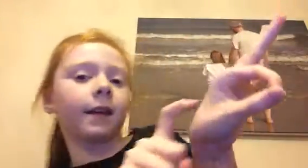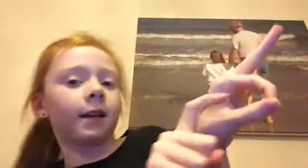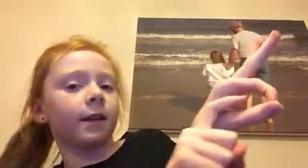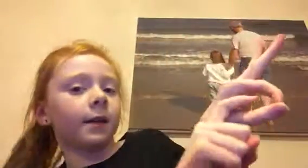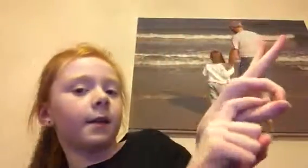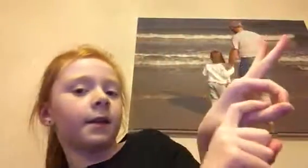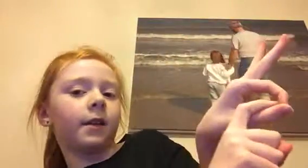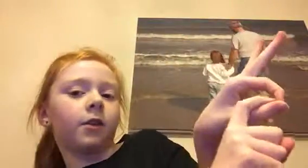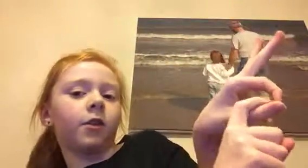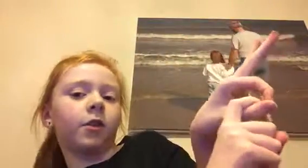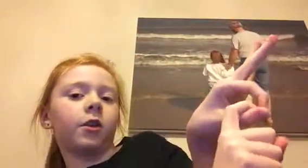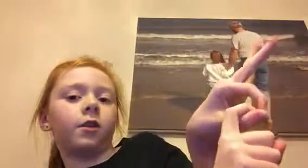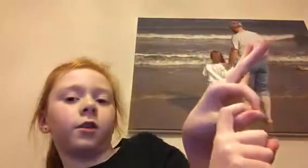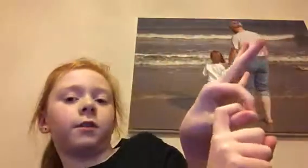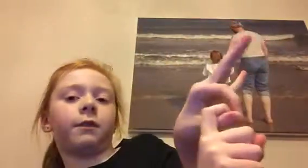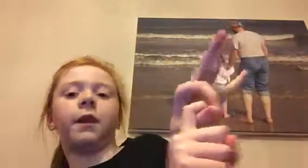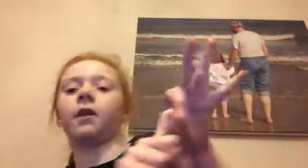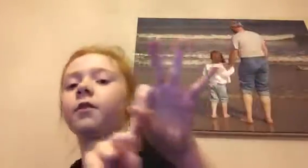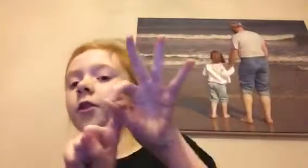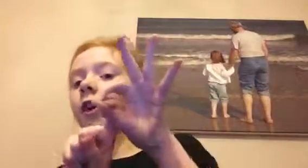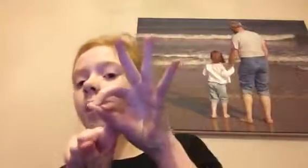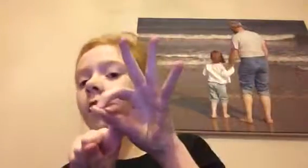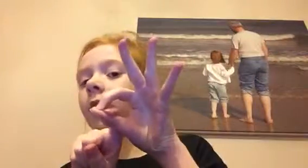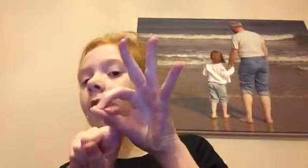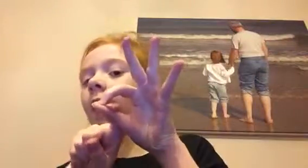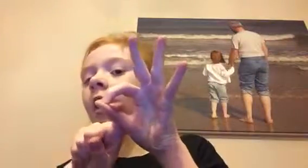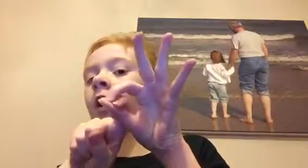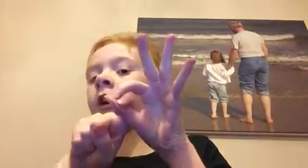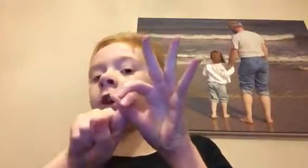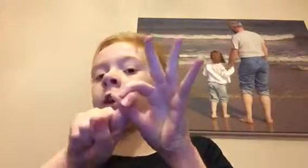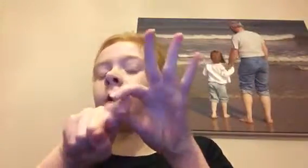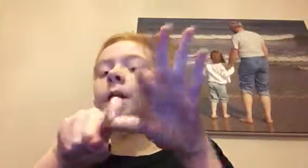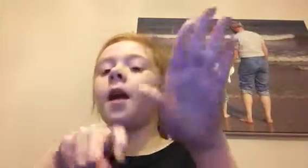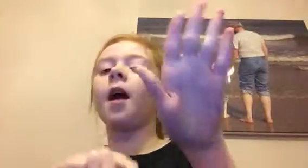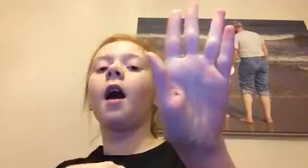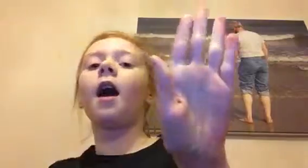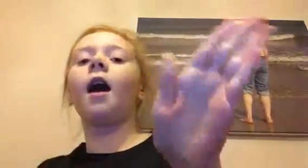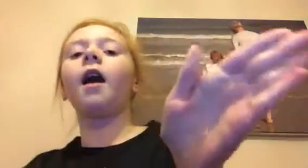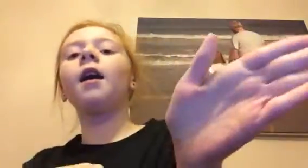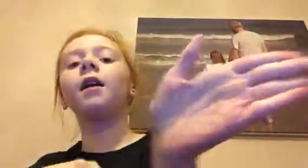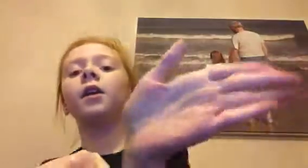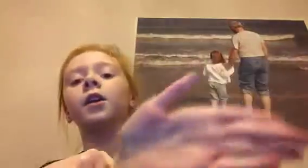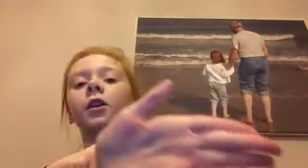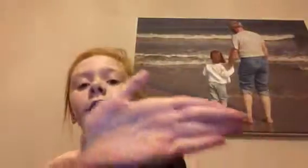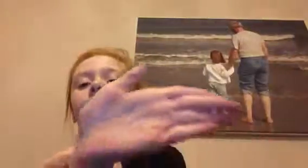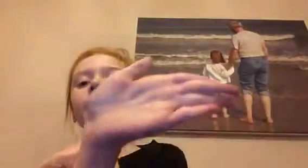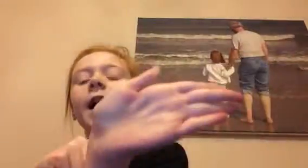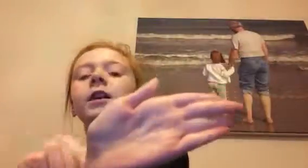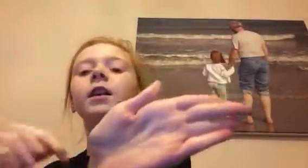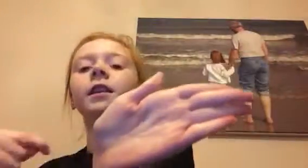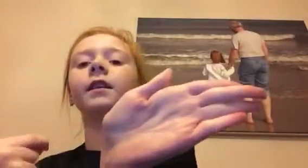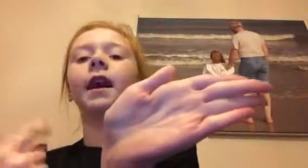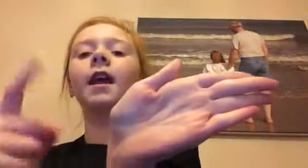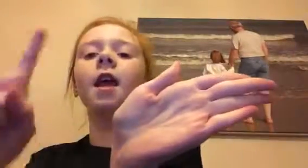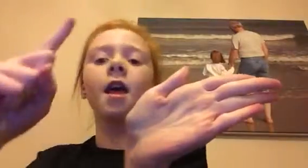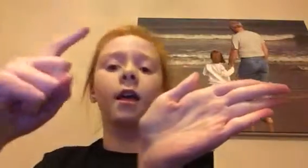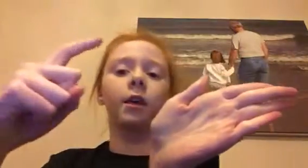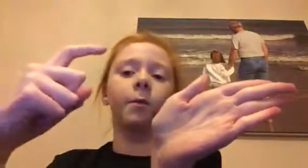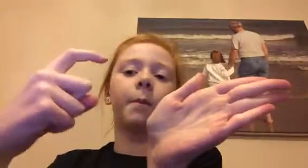you're gonna hook your finger through q r gonna get your hand like this again one